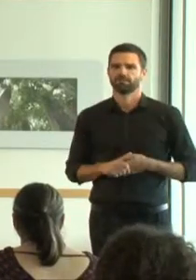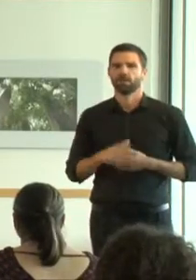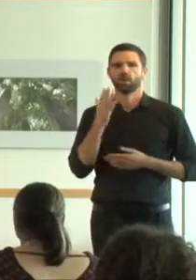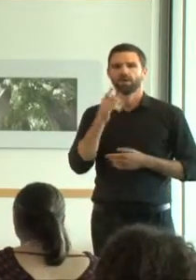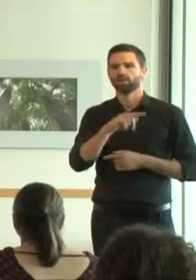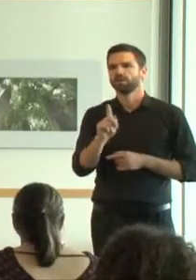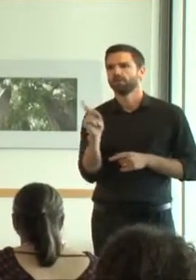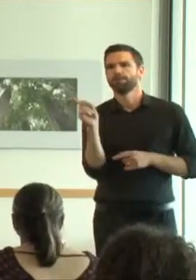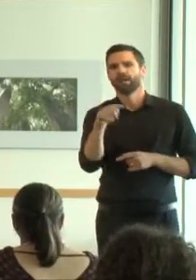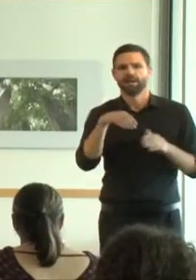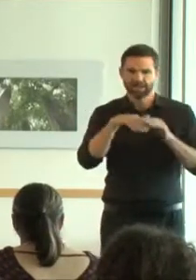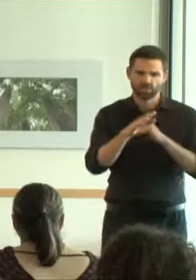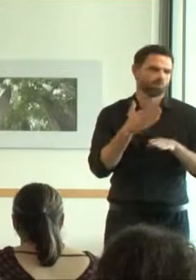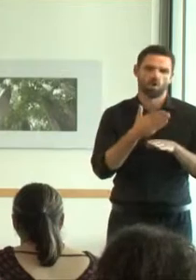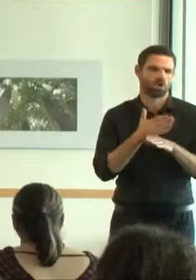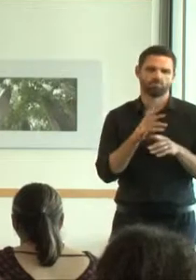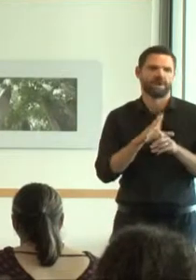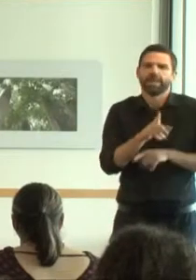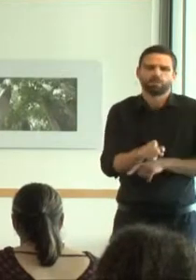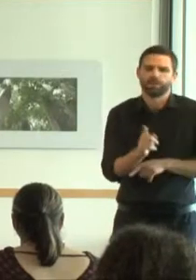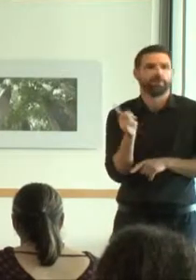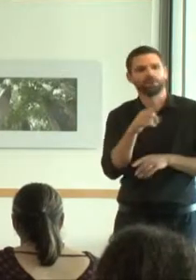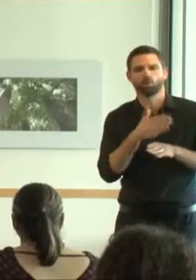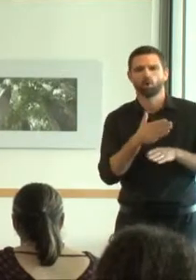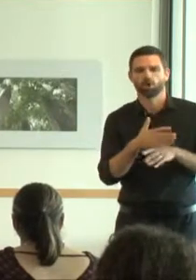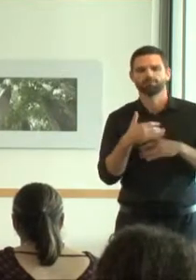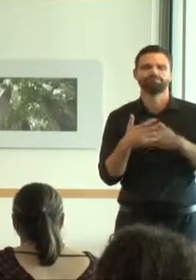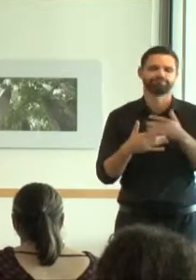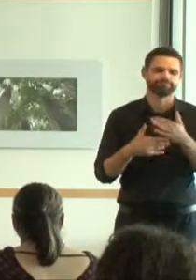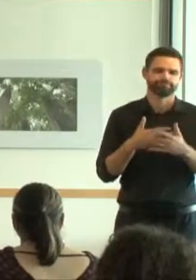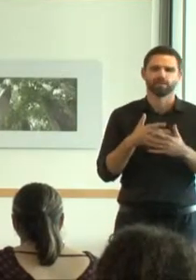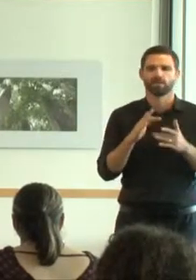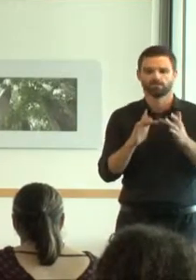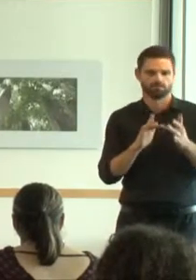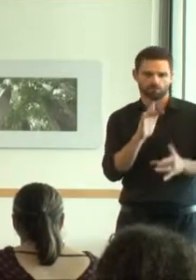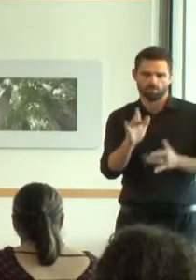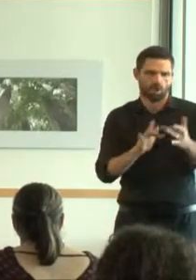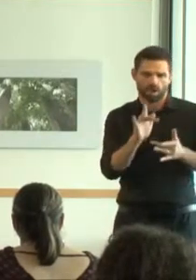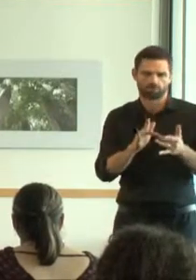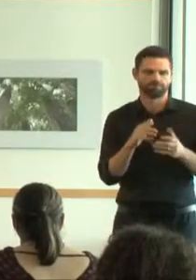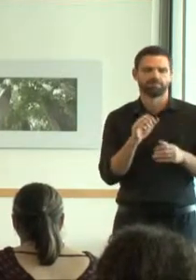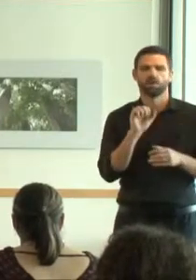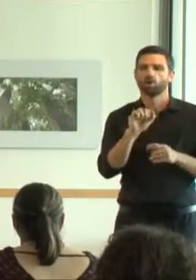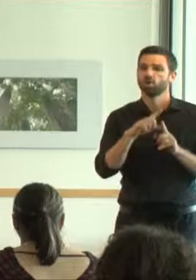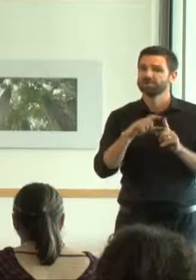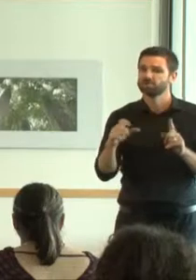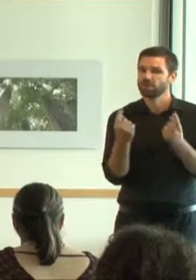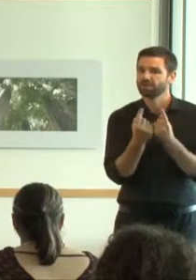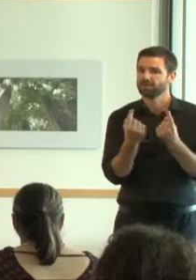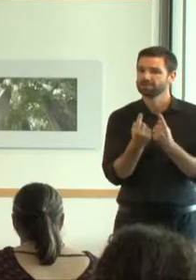and you log on and you start doing your work again next week, towards the end of the week, is that digital stuff you're doing honoring